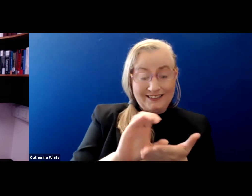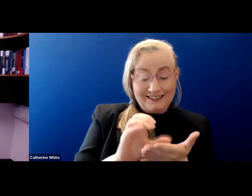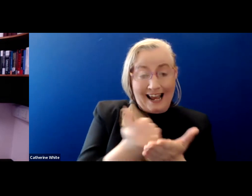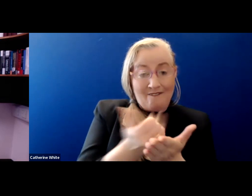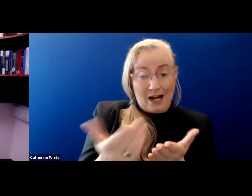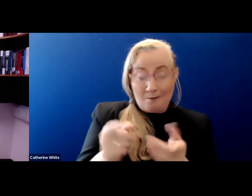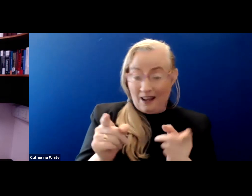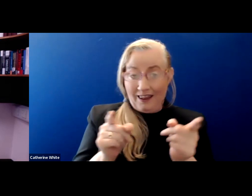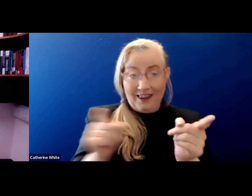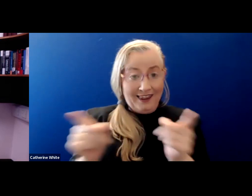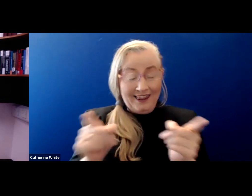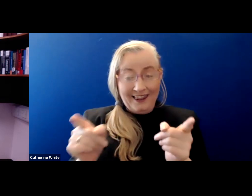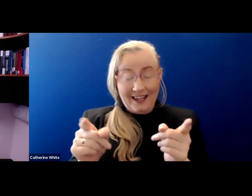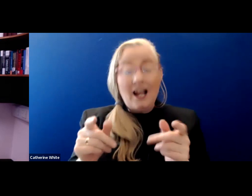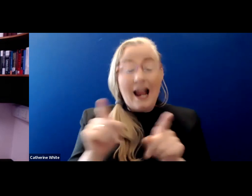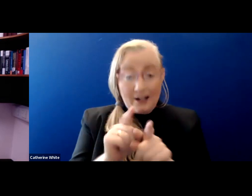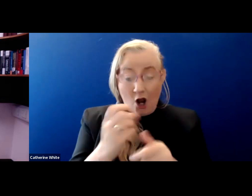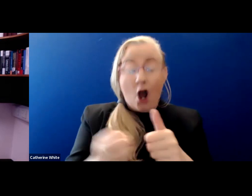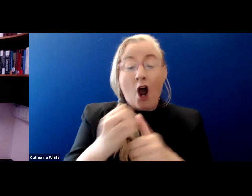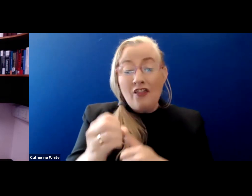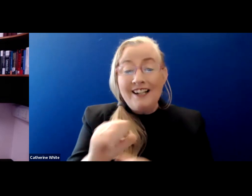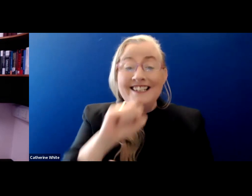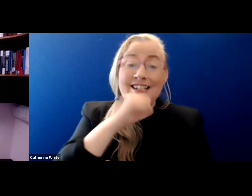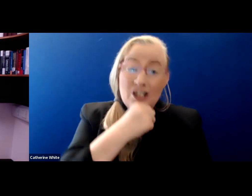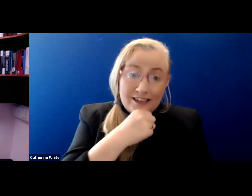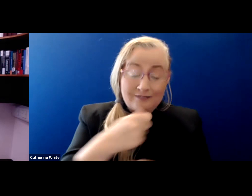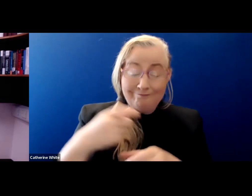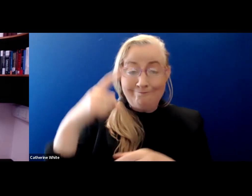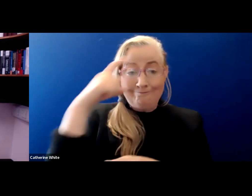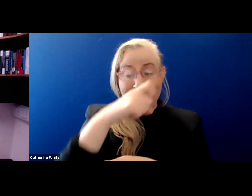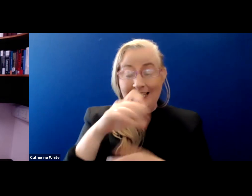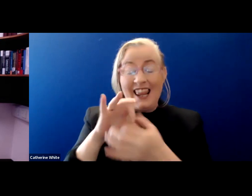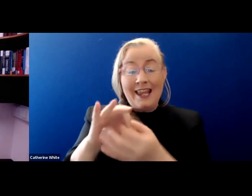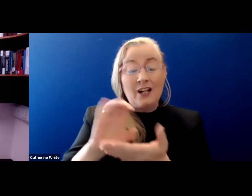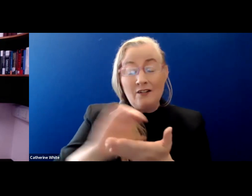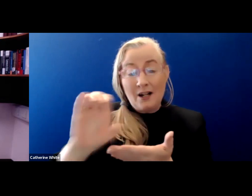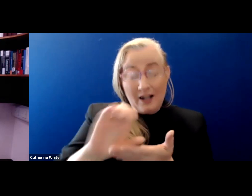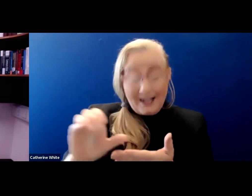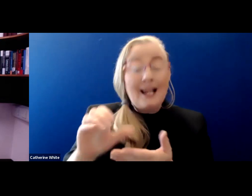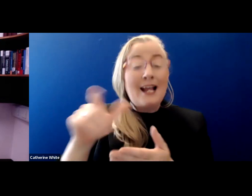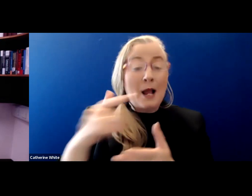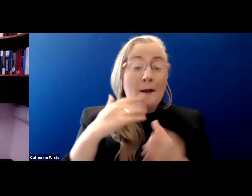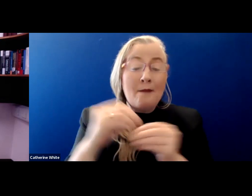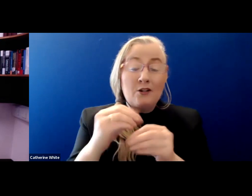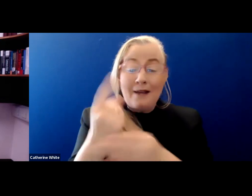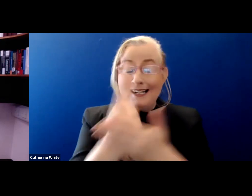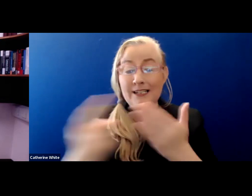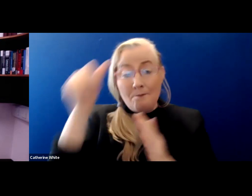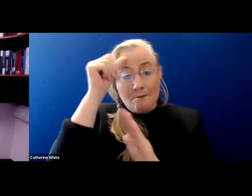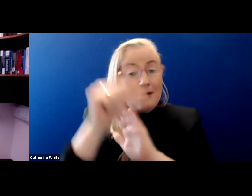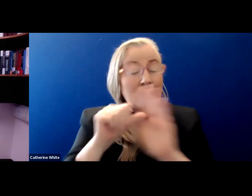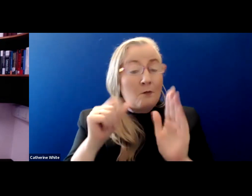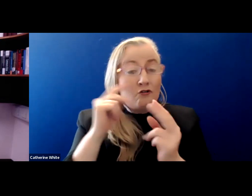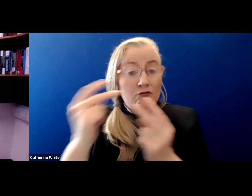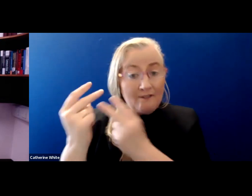other, notwithstanding other serious shortcomings relating to reparations as highlighted by the independent expert review.